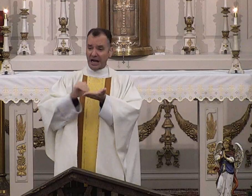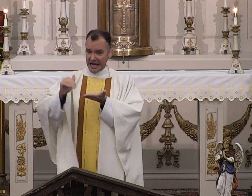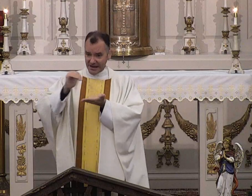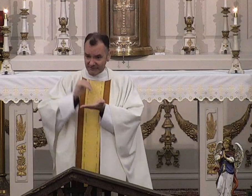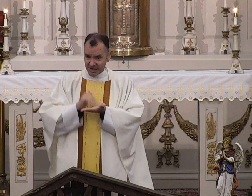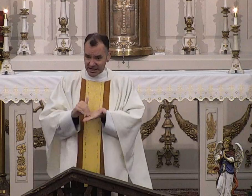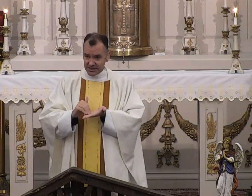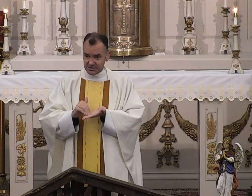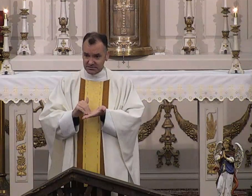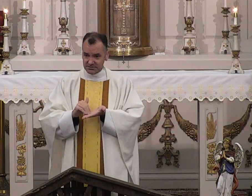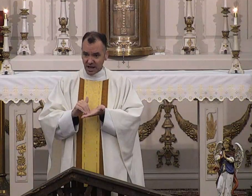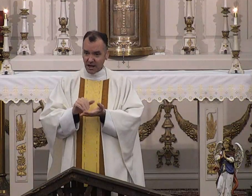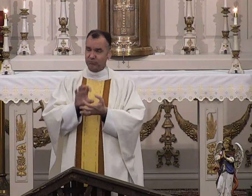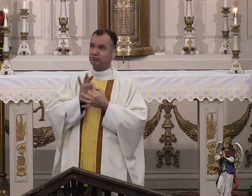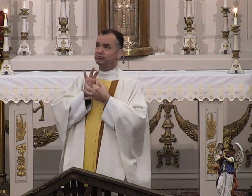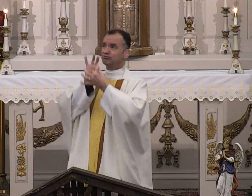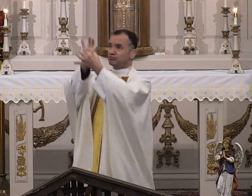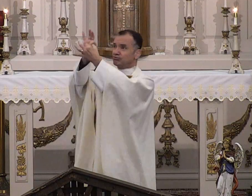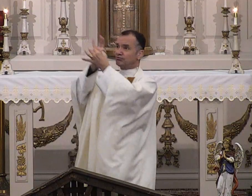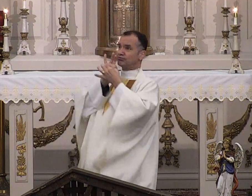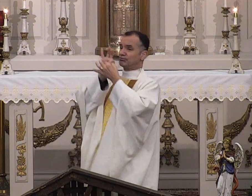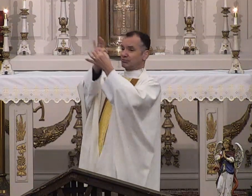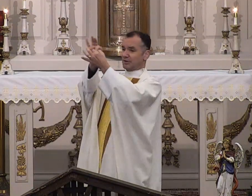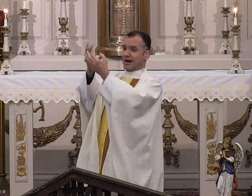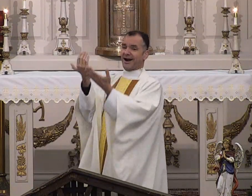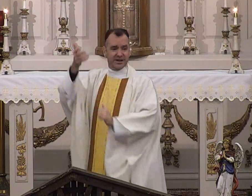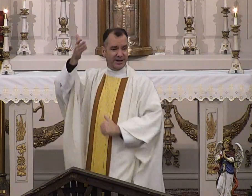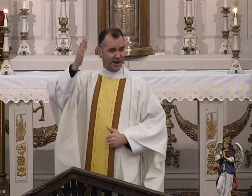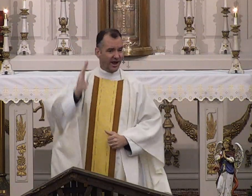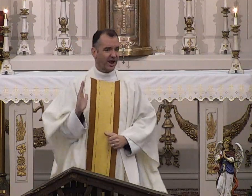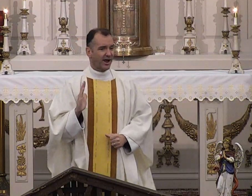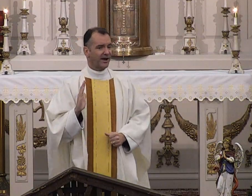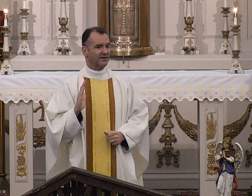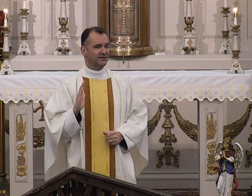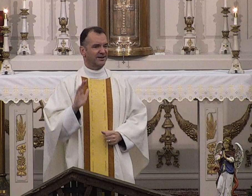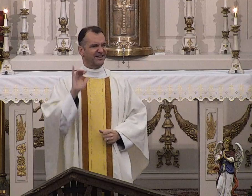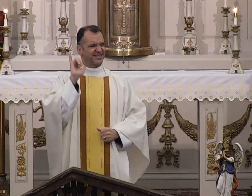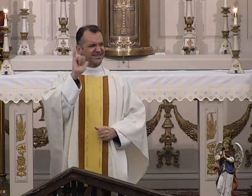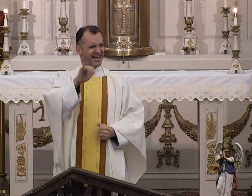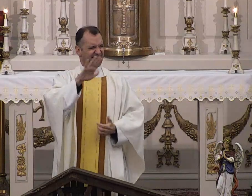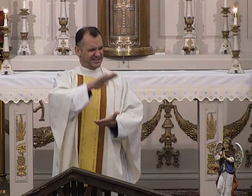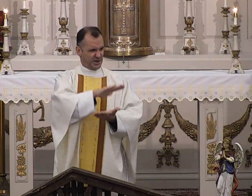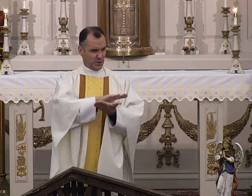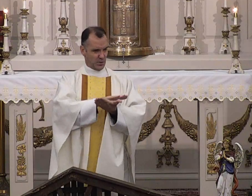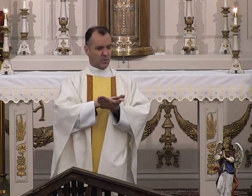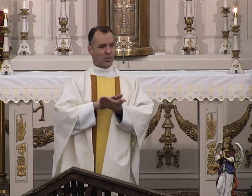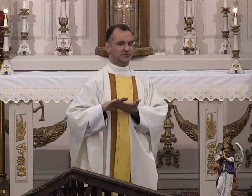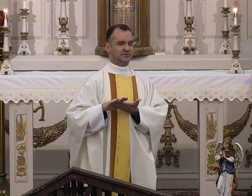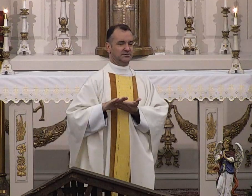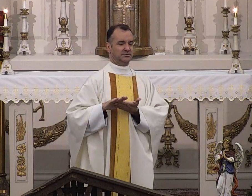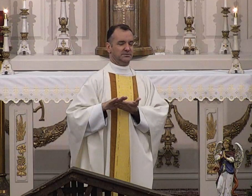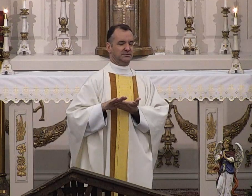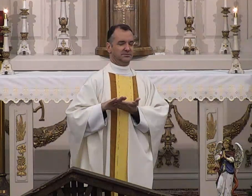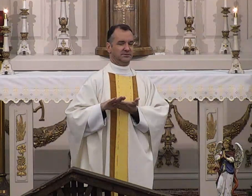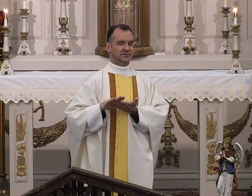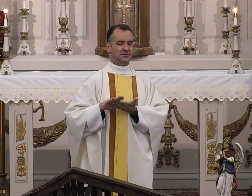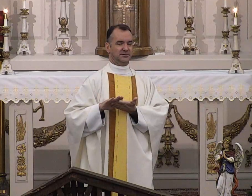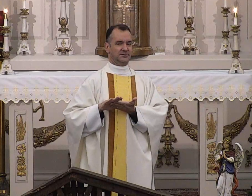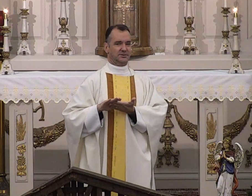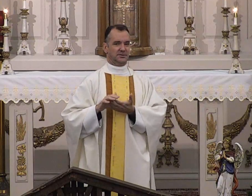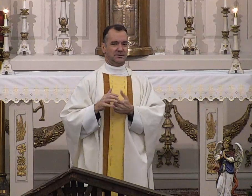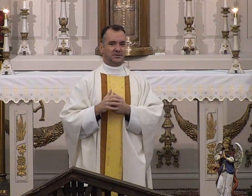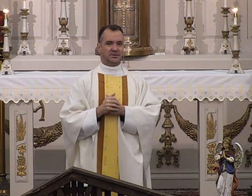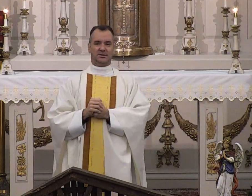again, depending on forgiveness, and our reconciliation with God is